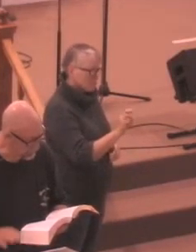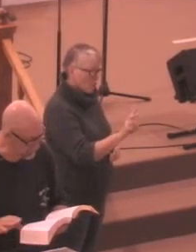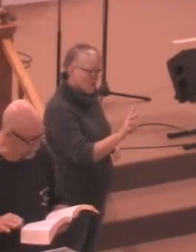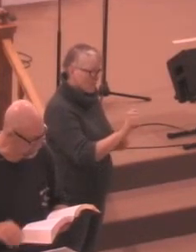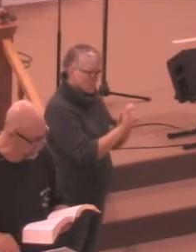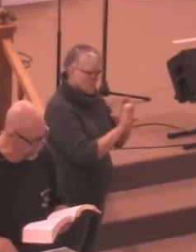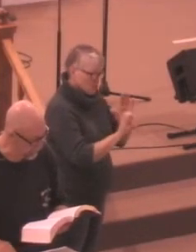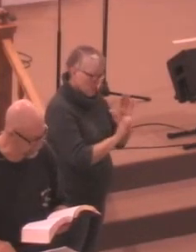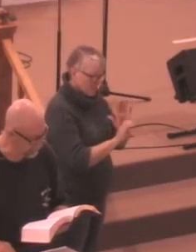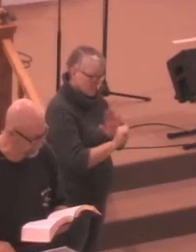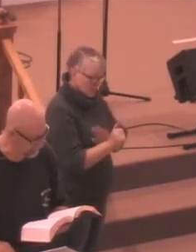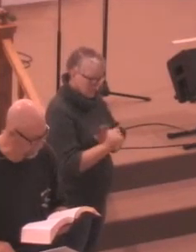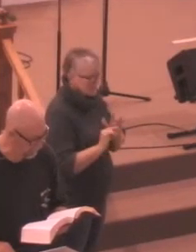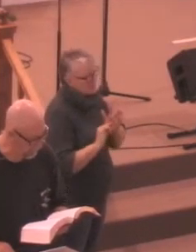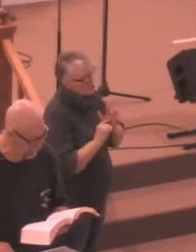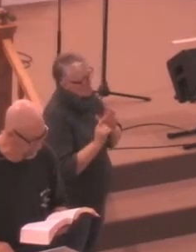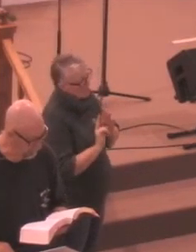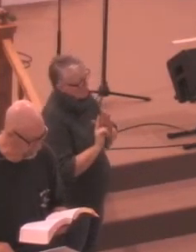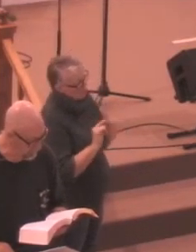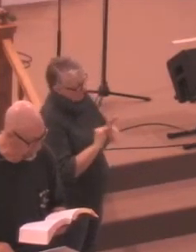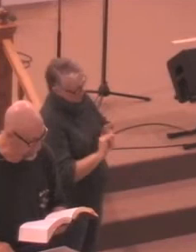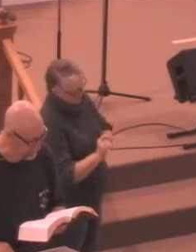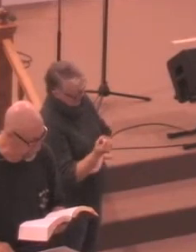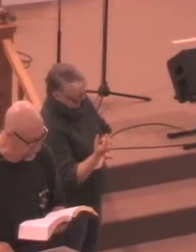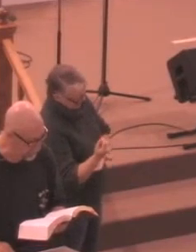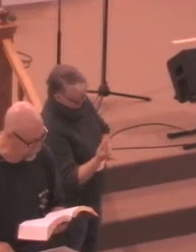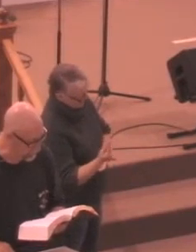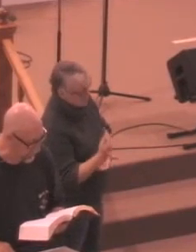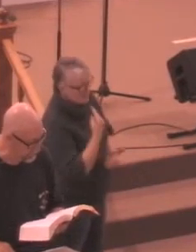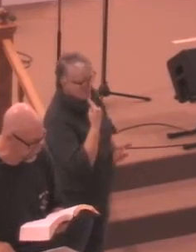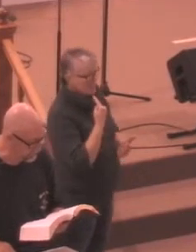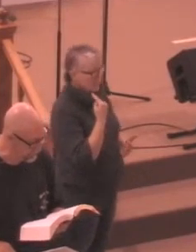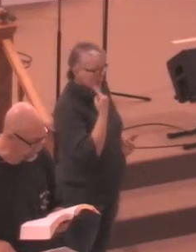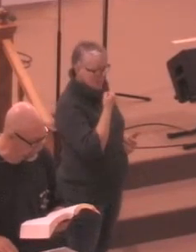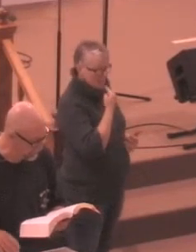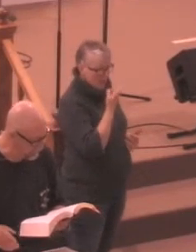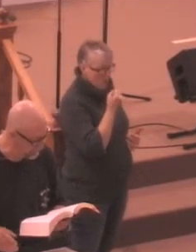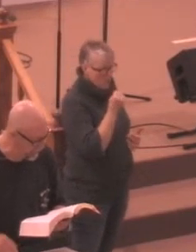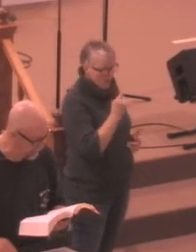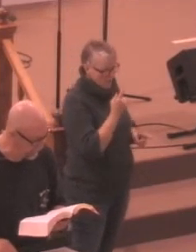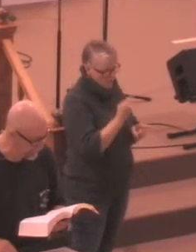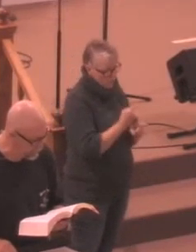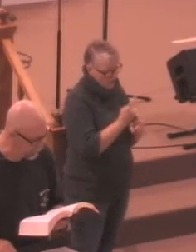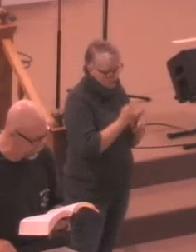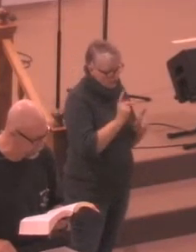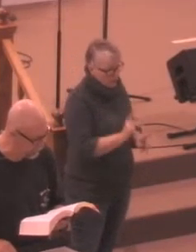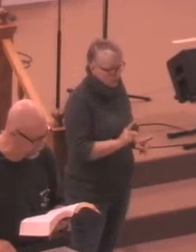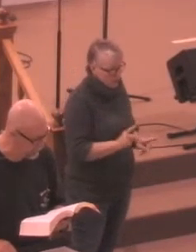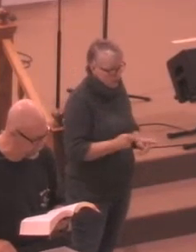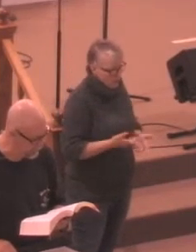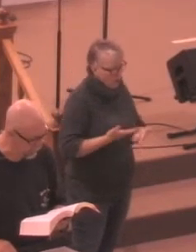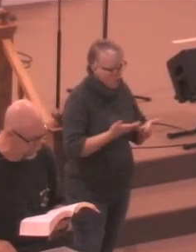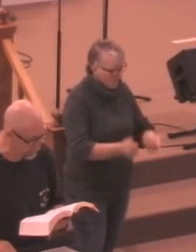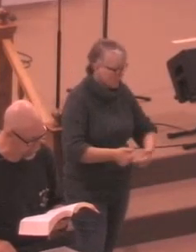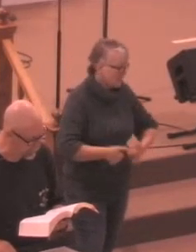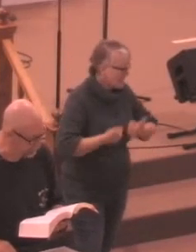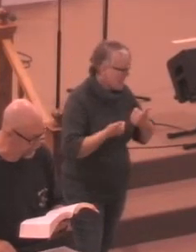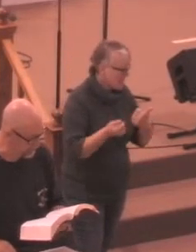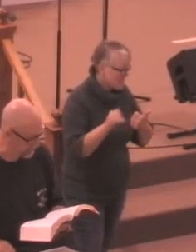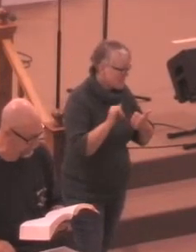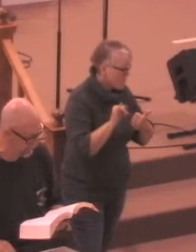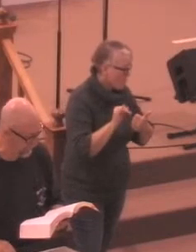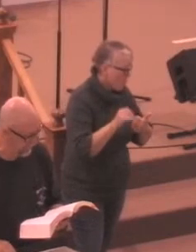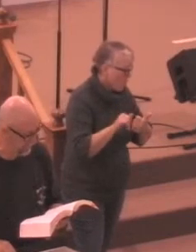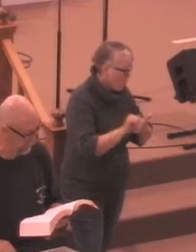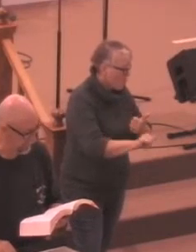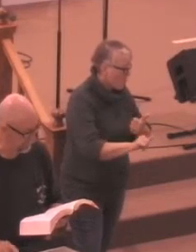we're going to start in verse 11. It says, the mouth of the righteous is a fountain of life, and his words of wisdom are a source of